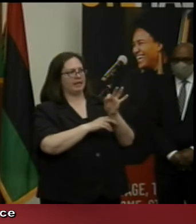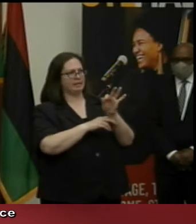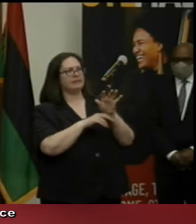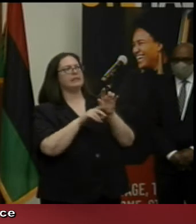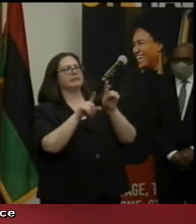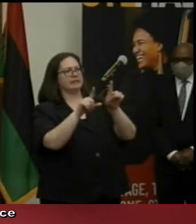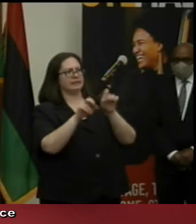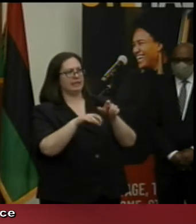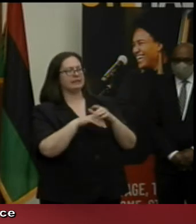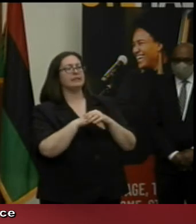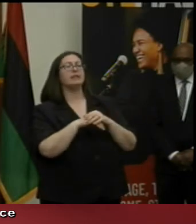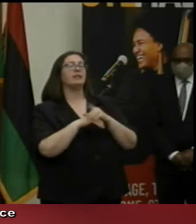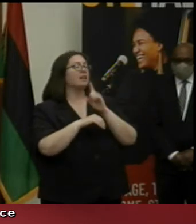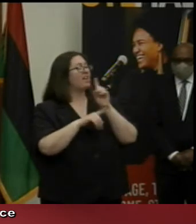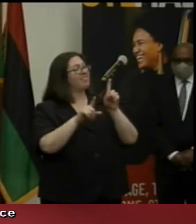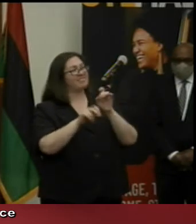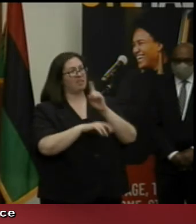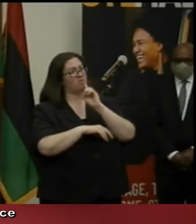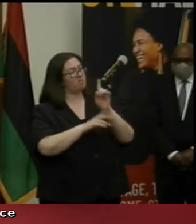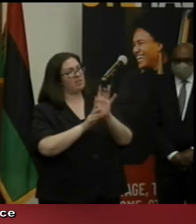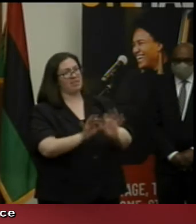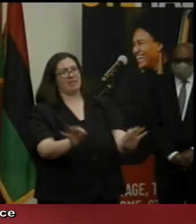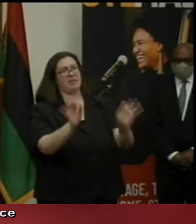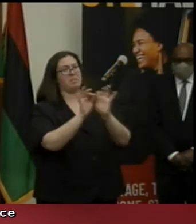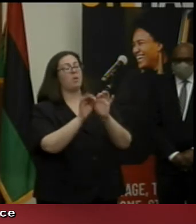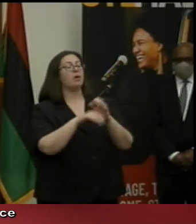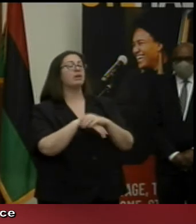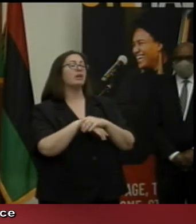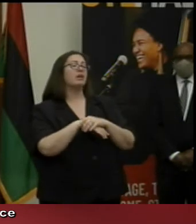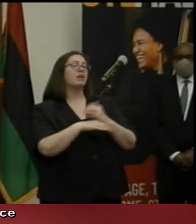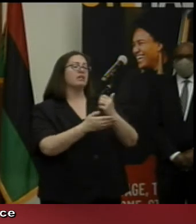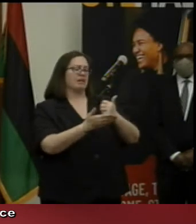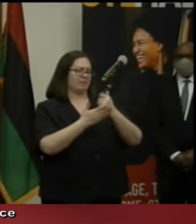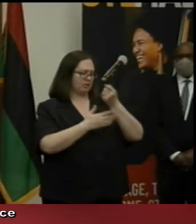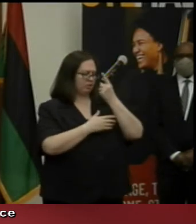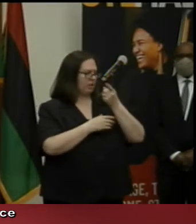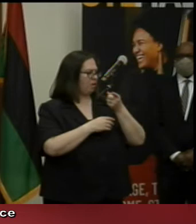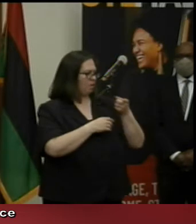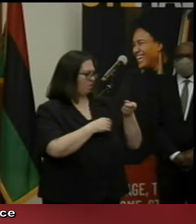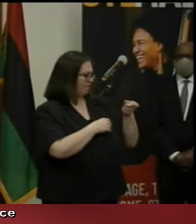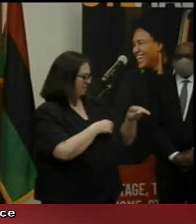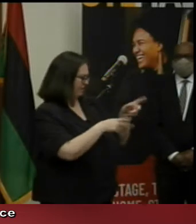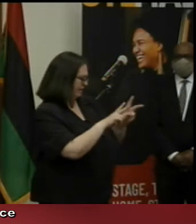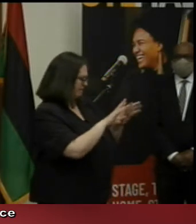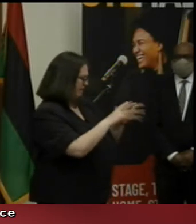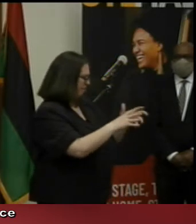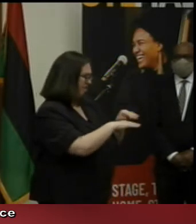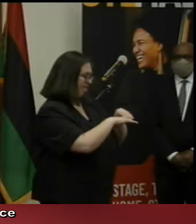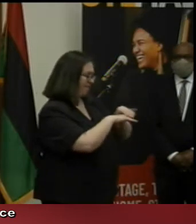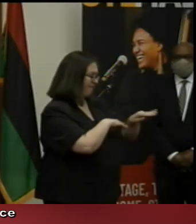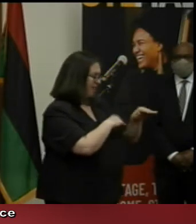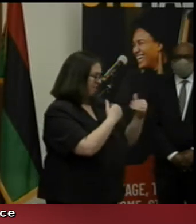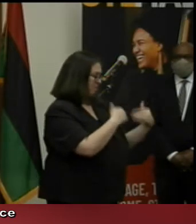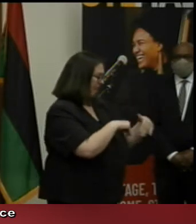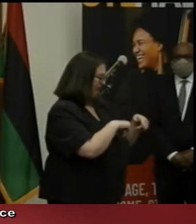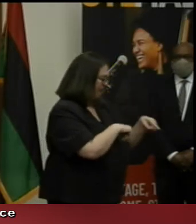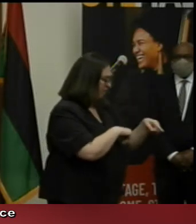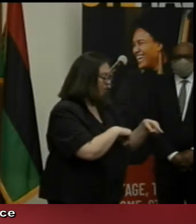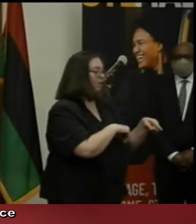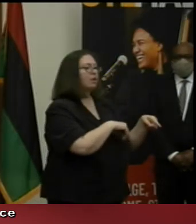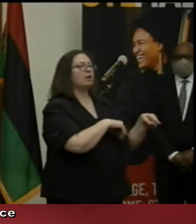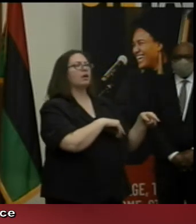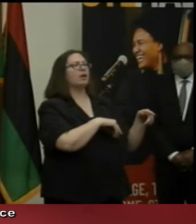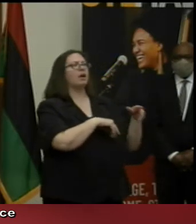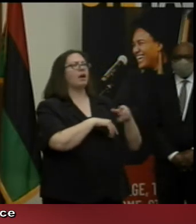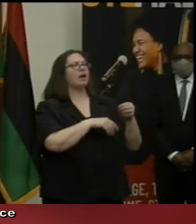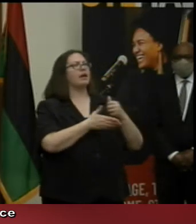Testing is really important. It allows us to understand which populations are being impacted in our community, but it also helps us